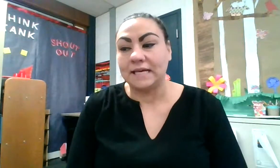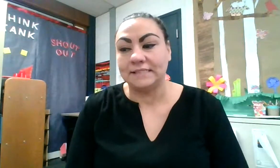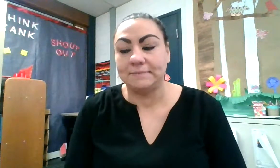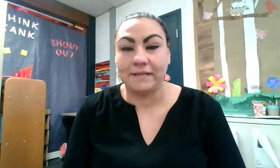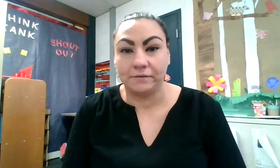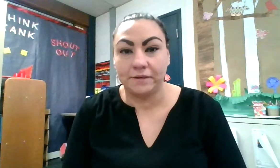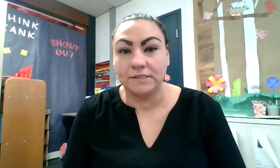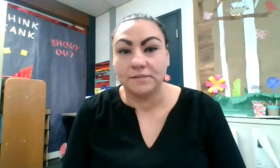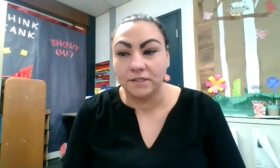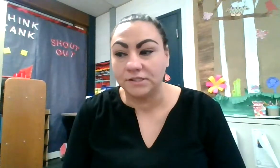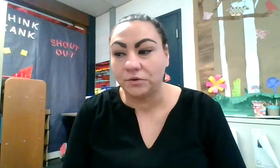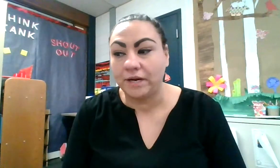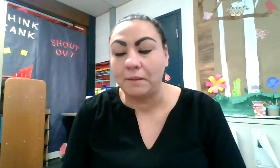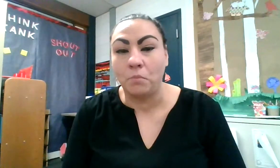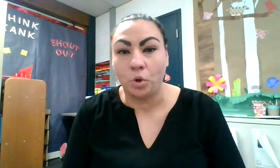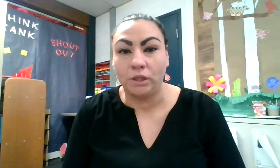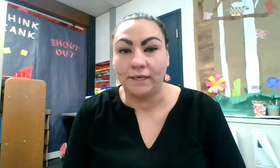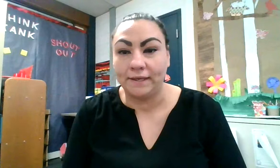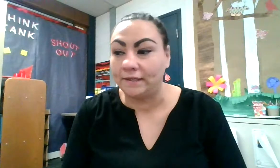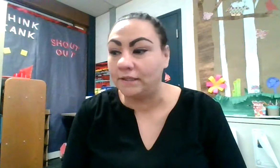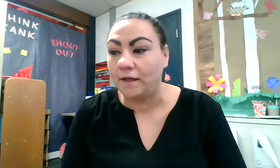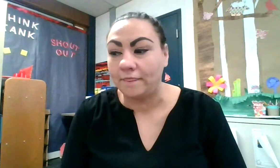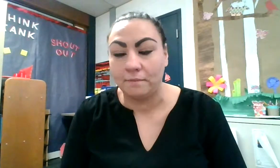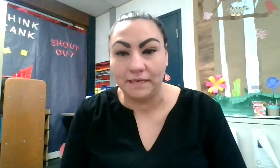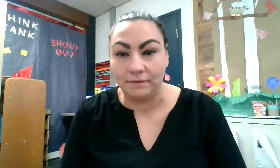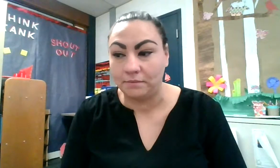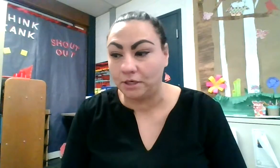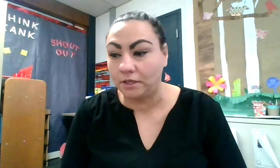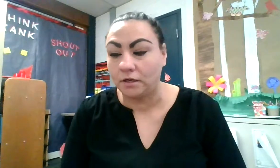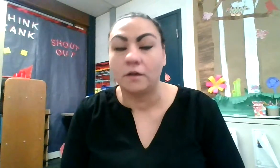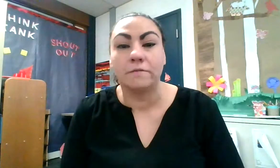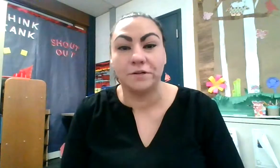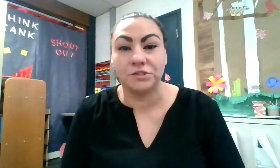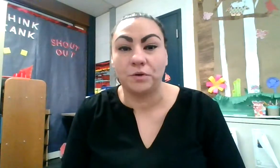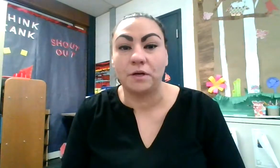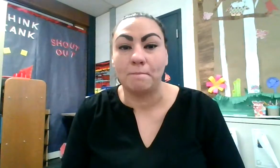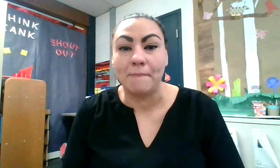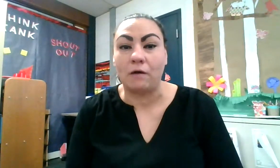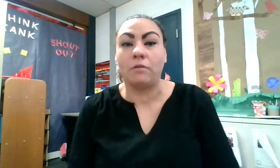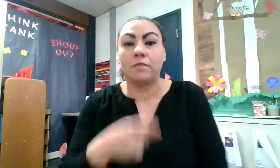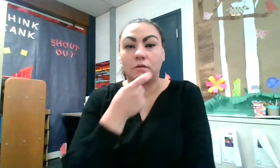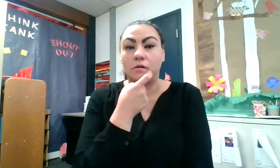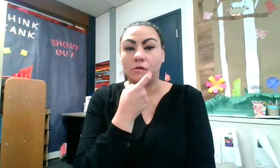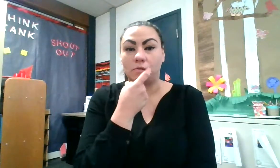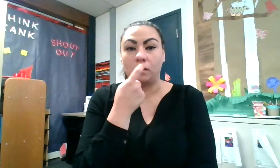Signed spelling words for the story Mole and the Baby Bird. First word, mouth.